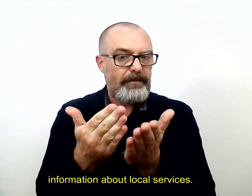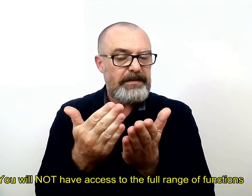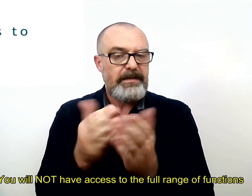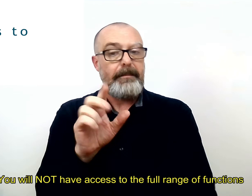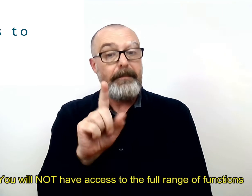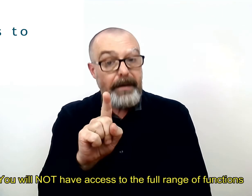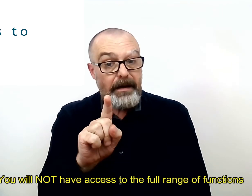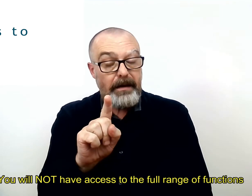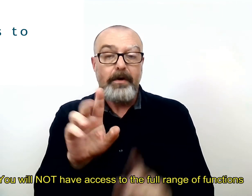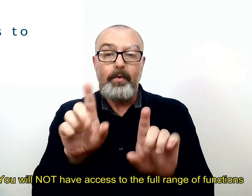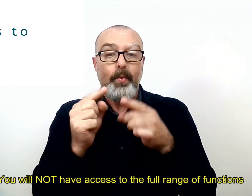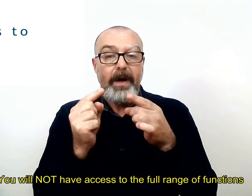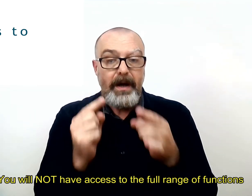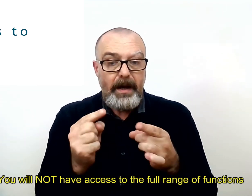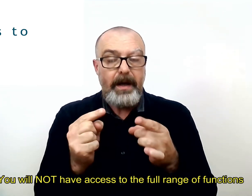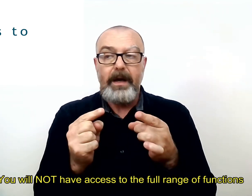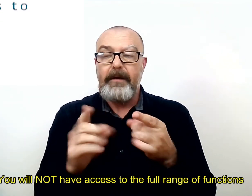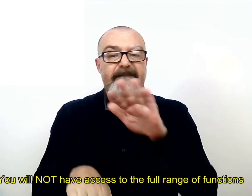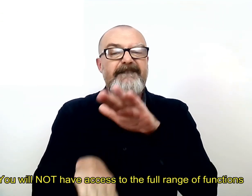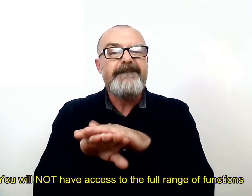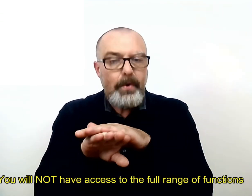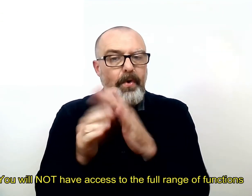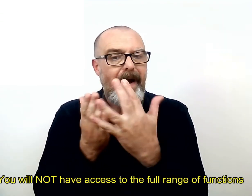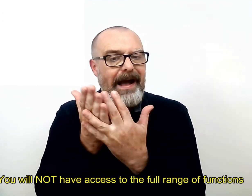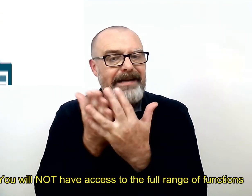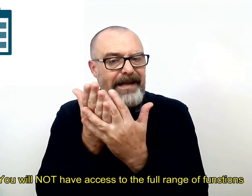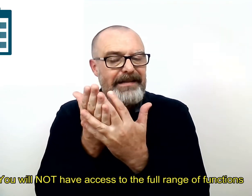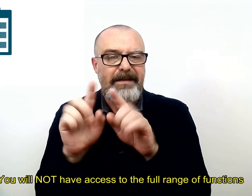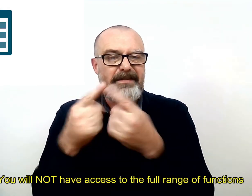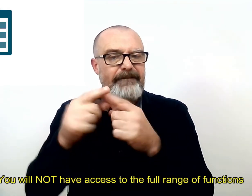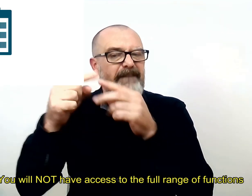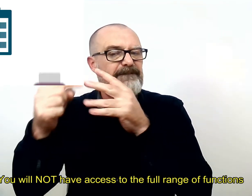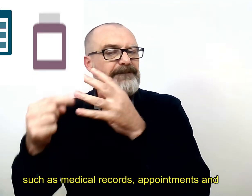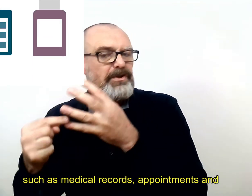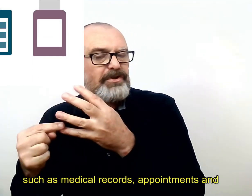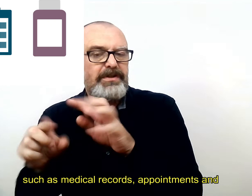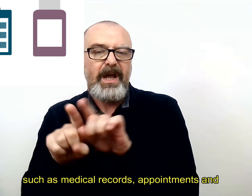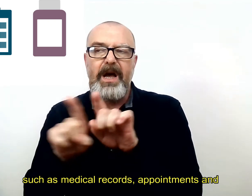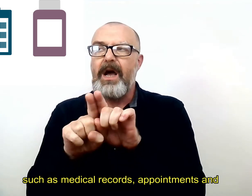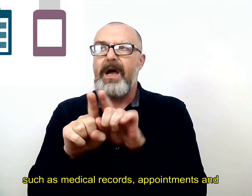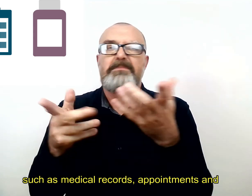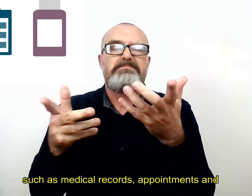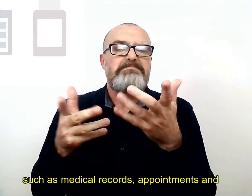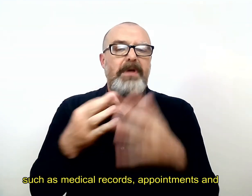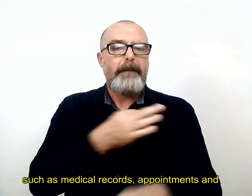You will not have access to the full range of functions, such as medical records, appointments, and repeat prescriptions.